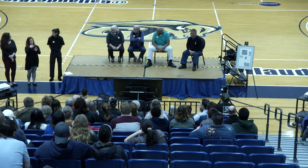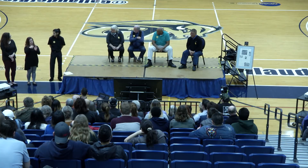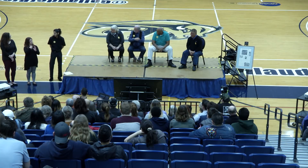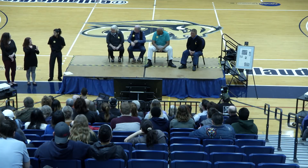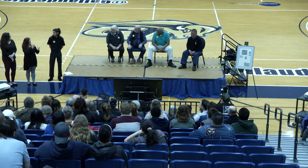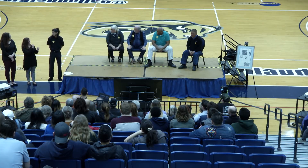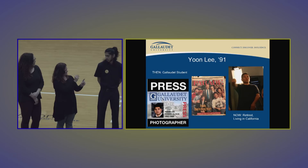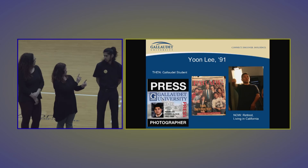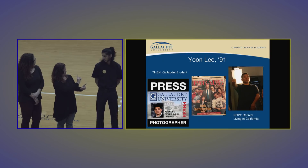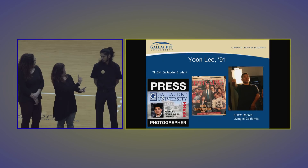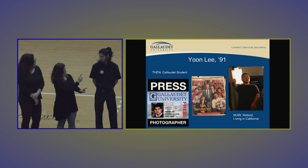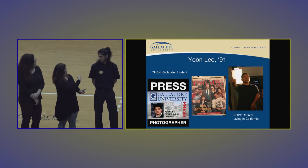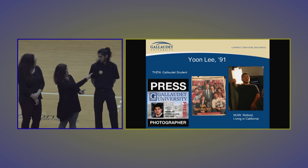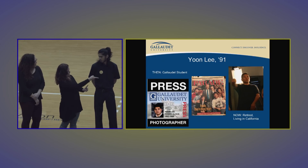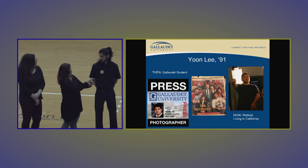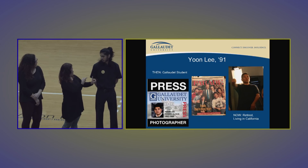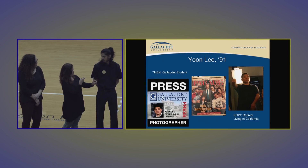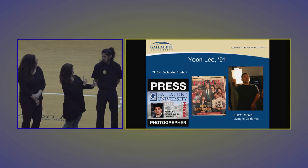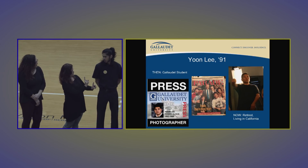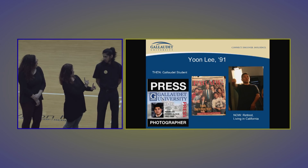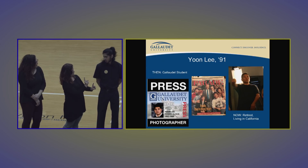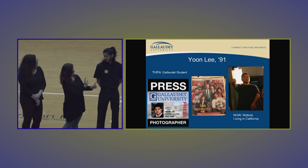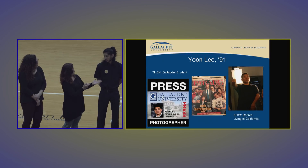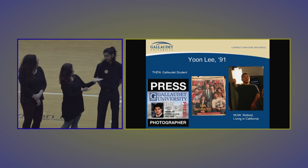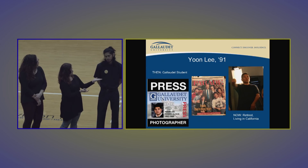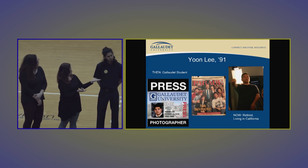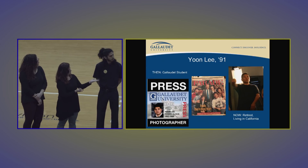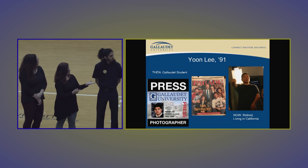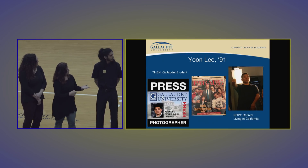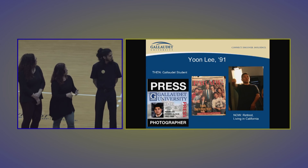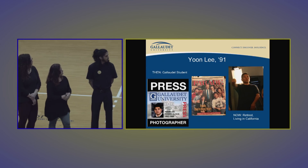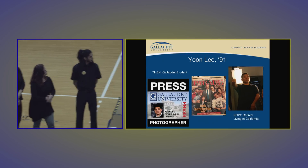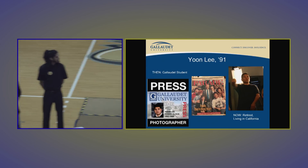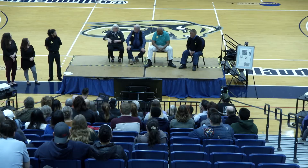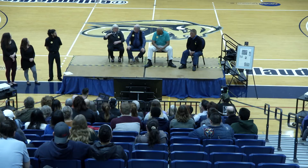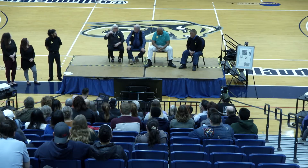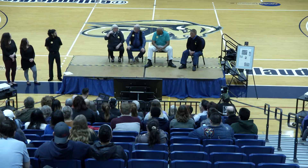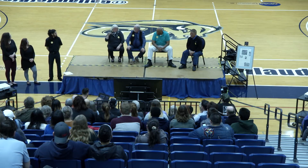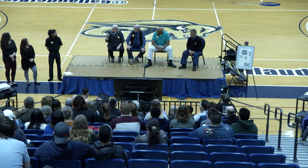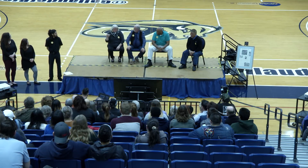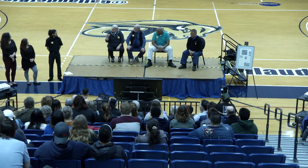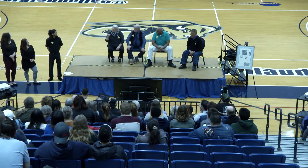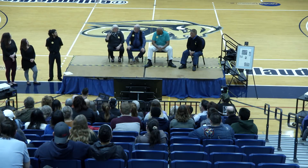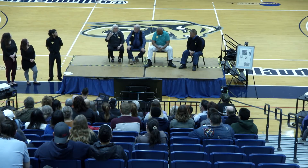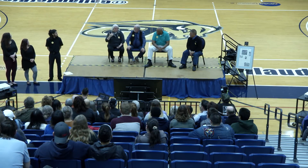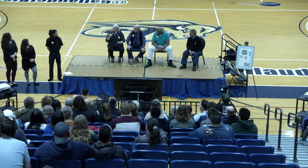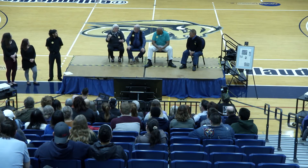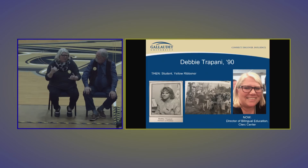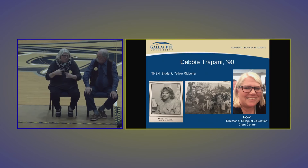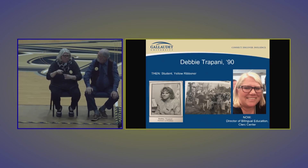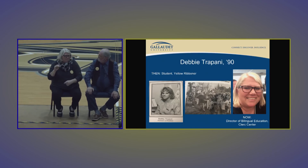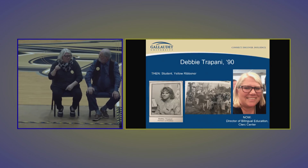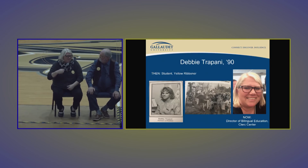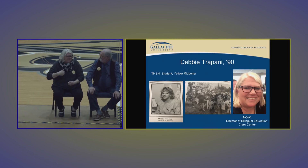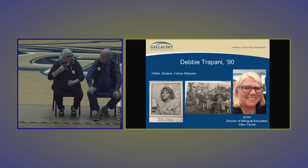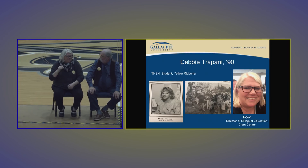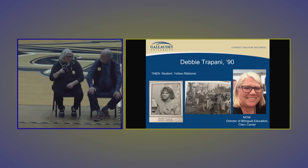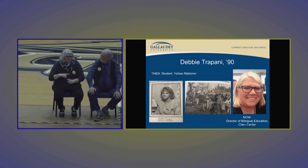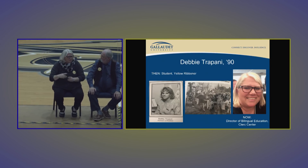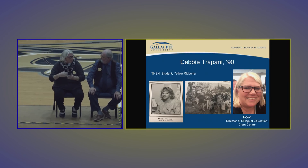question. Where are all of you from? I was born and raised in California and now live in